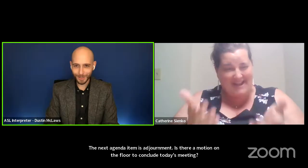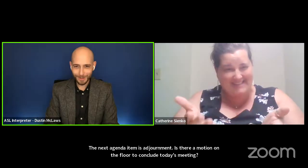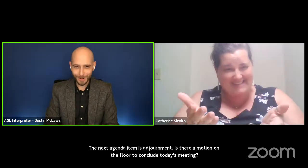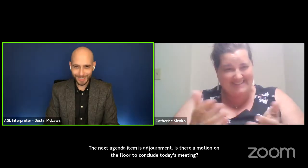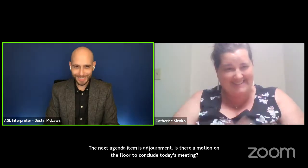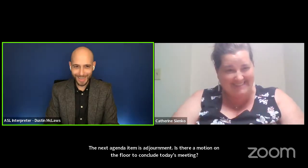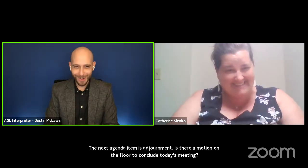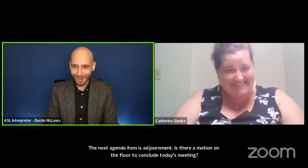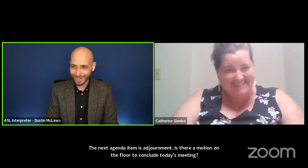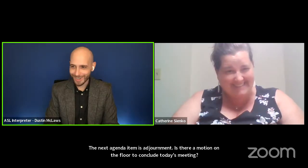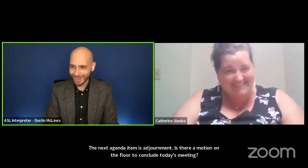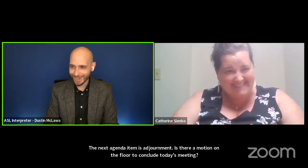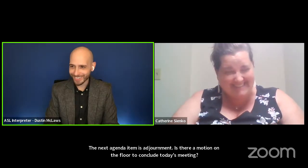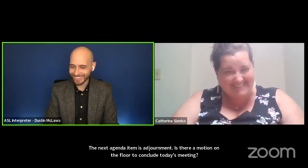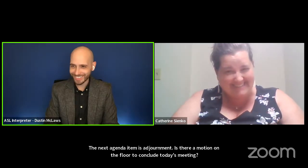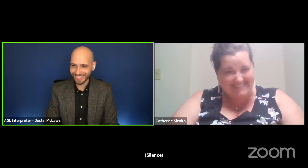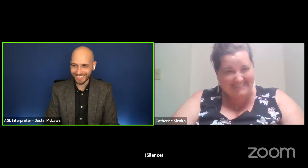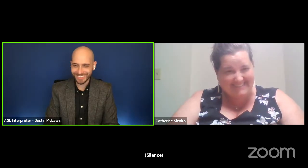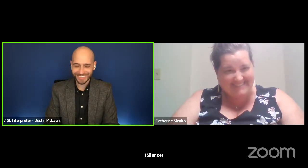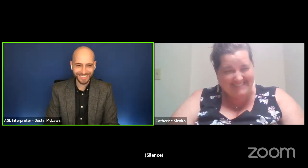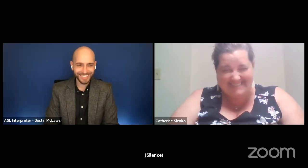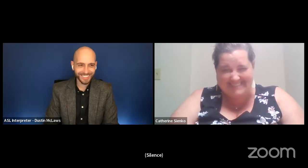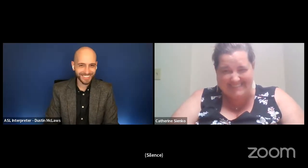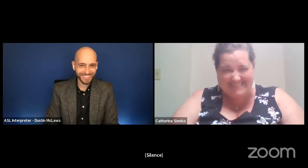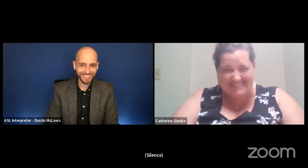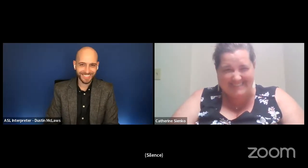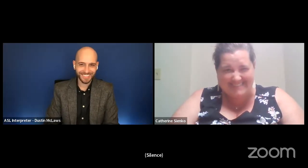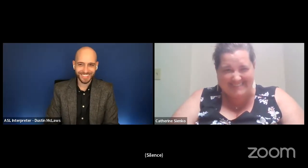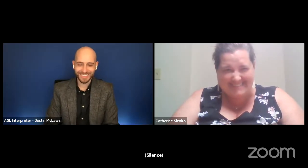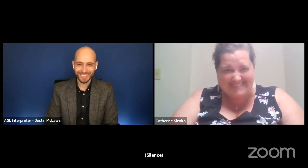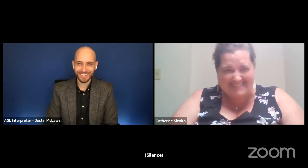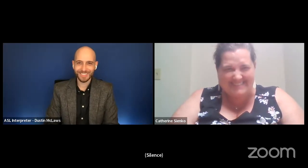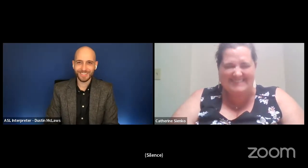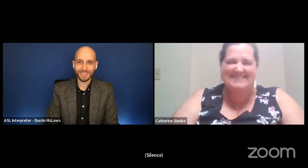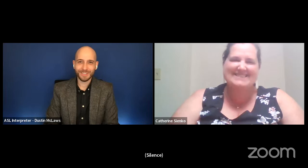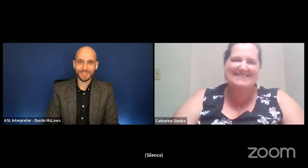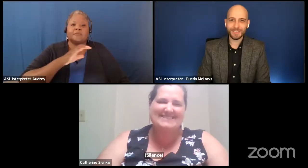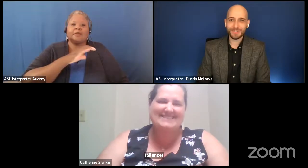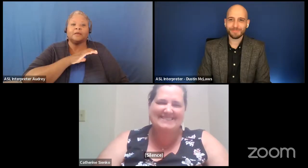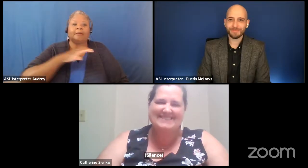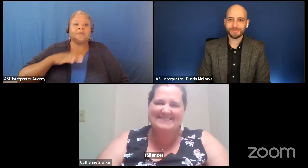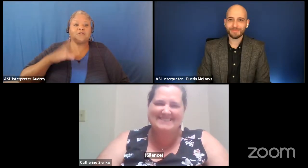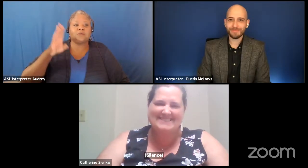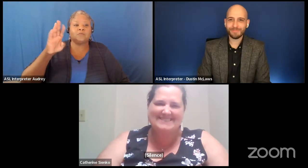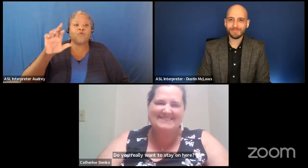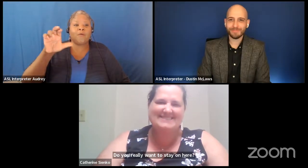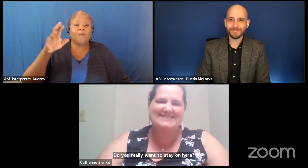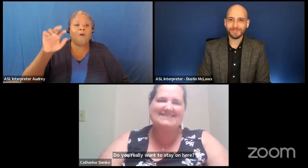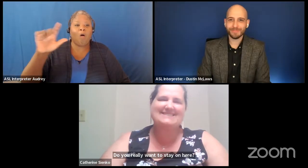Do you really want to stay on here? This is Commissioner Brimhall. I move that we adjourn.